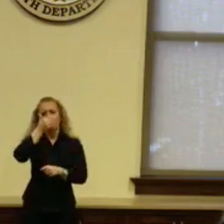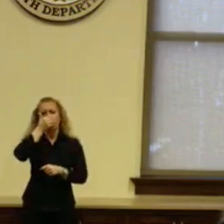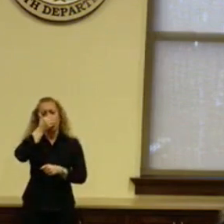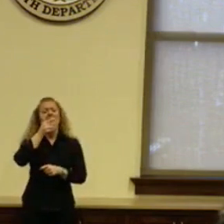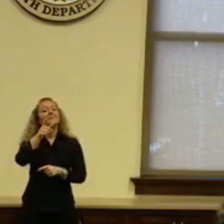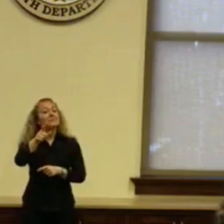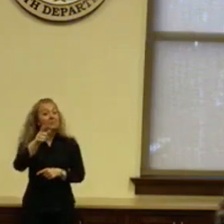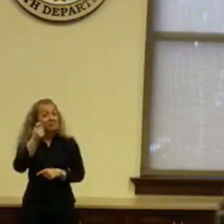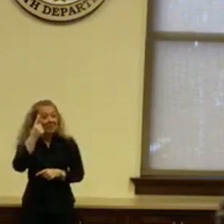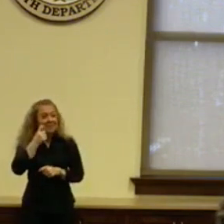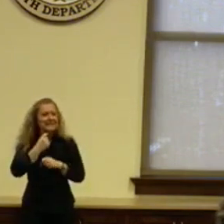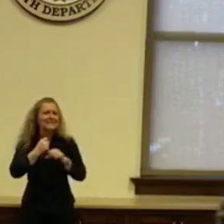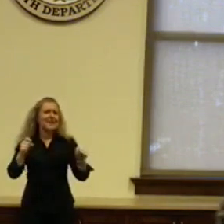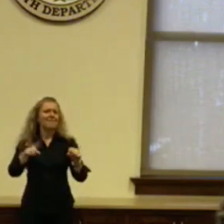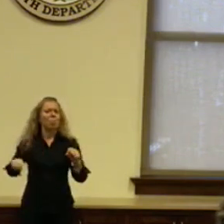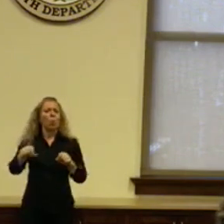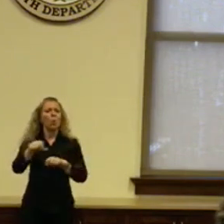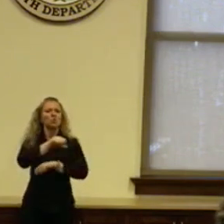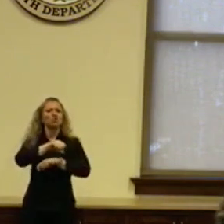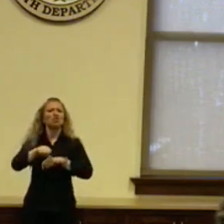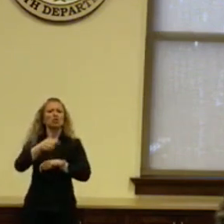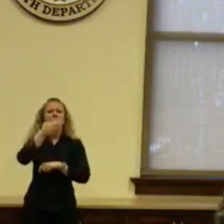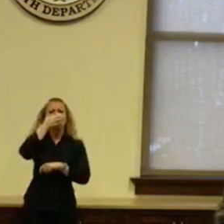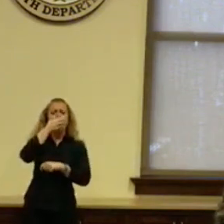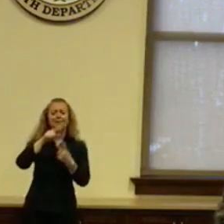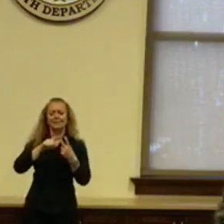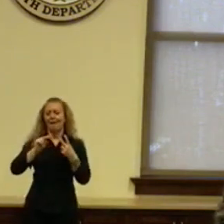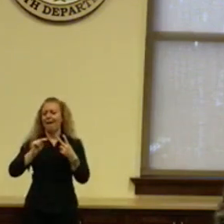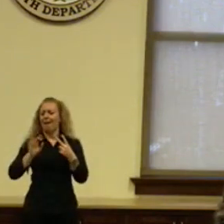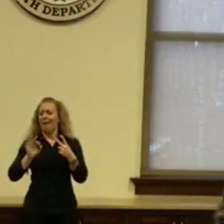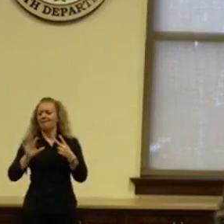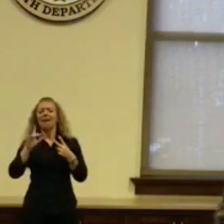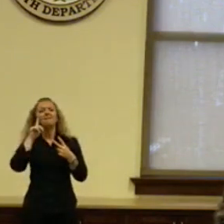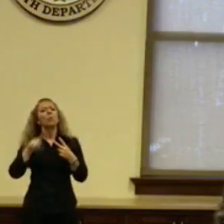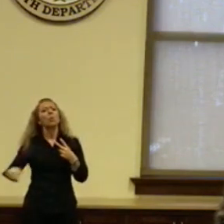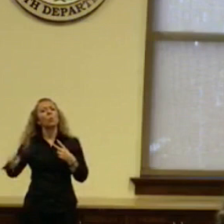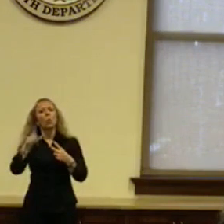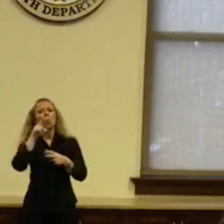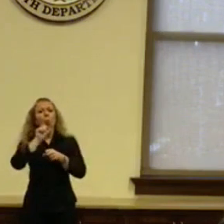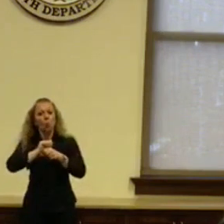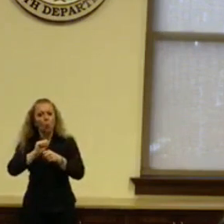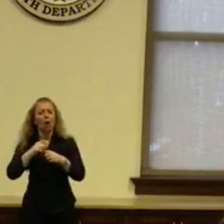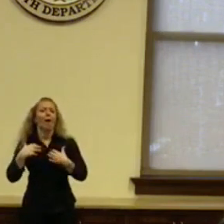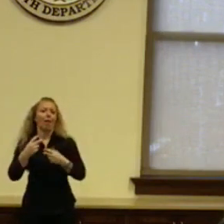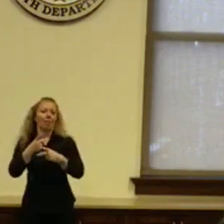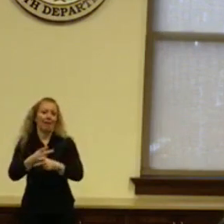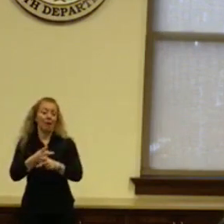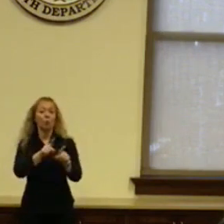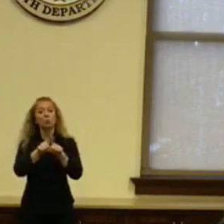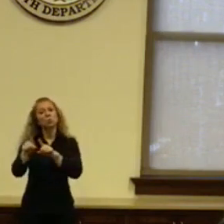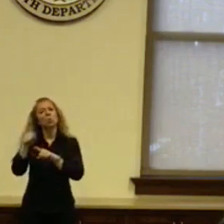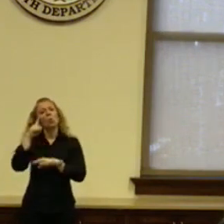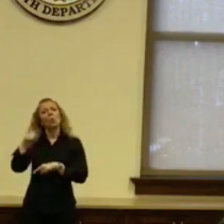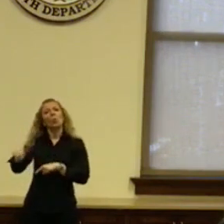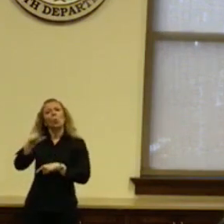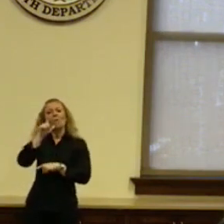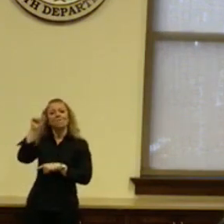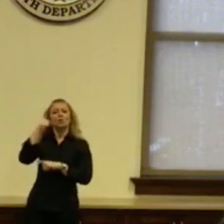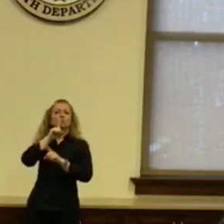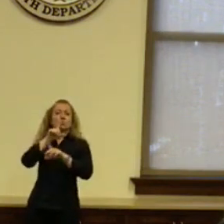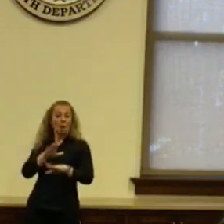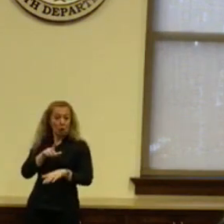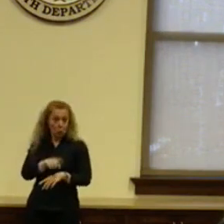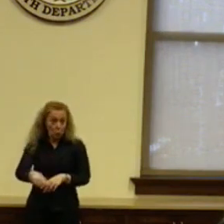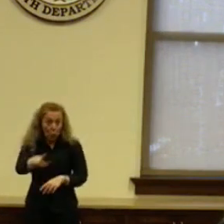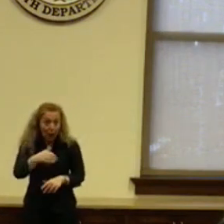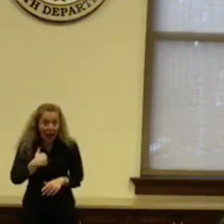surgical masks and N95 respirators for our healthcare workers and our first responders. And if you have them to donate,